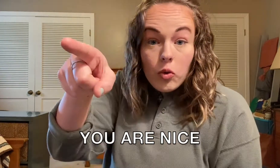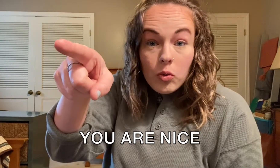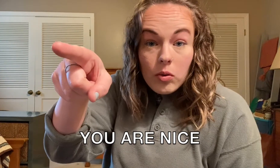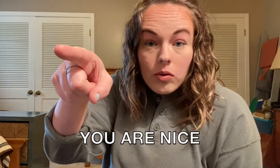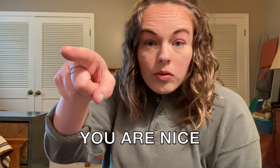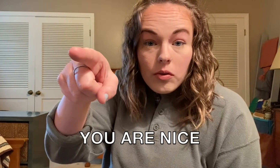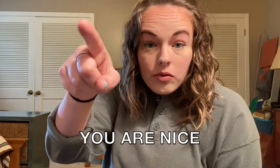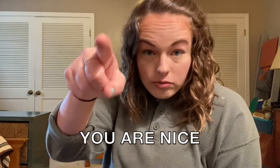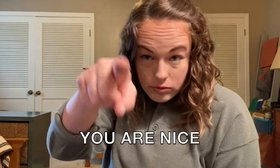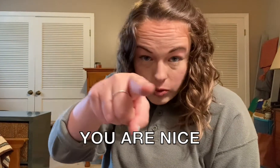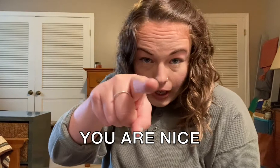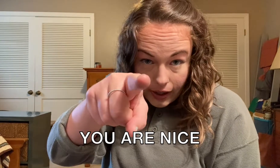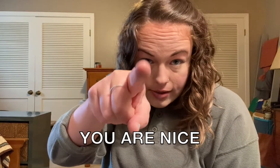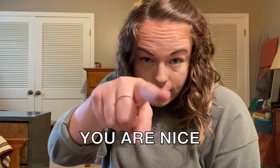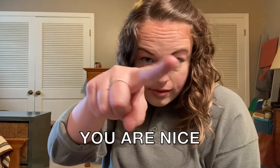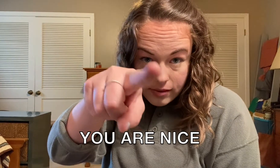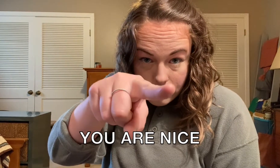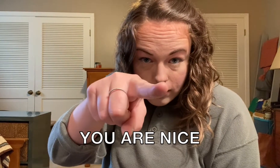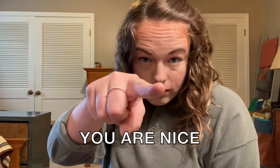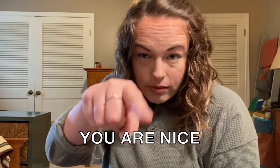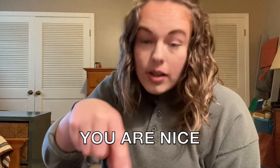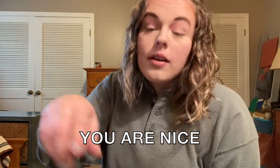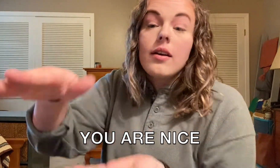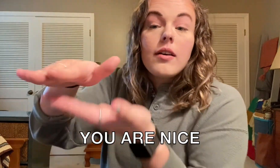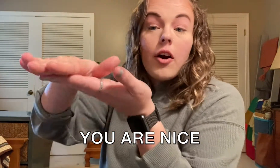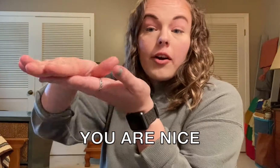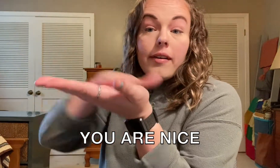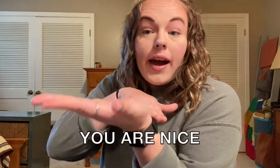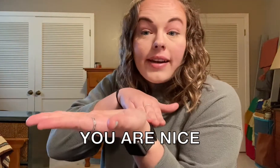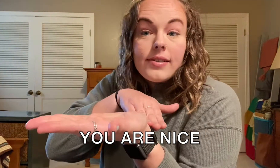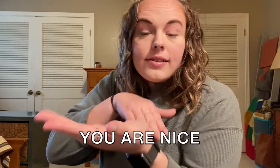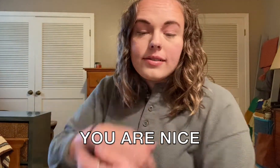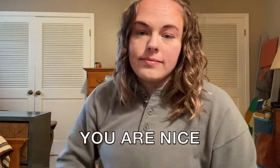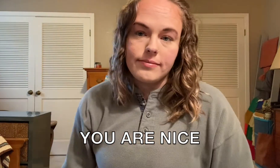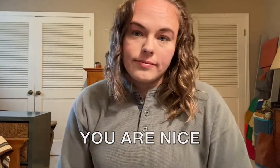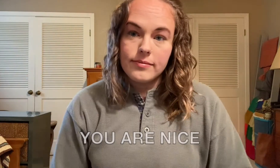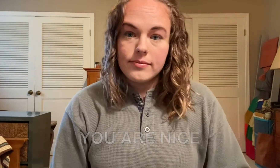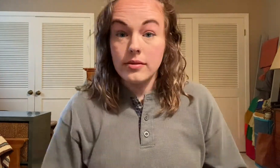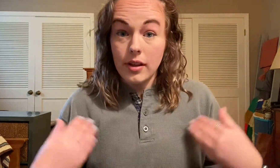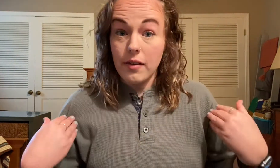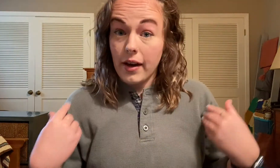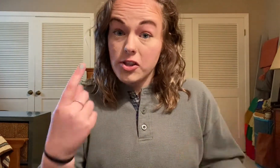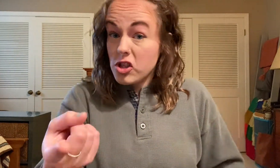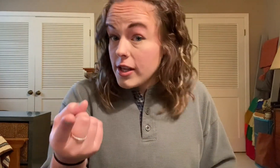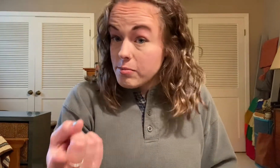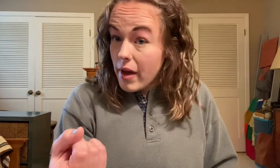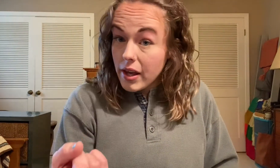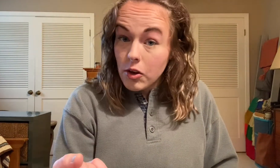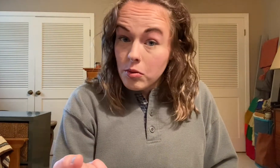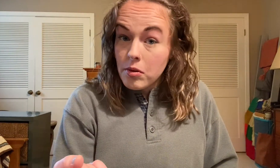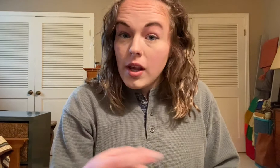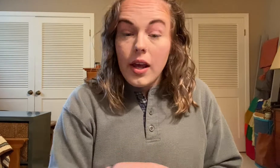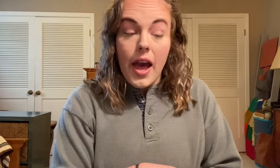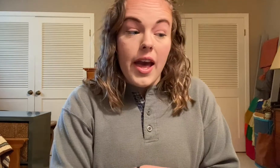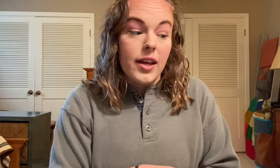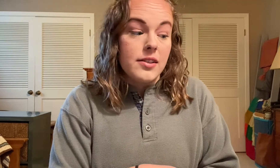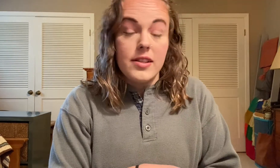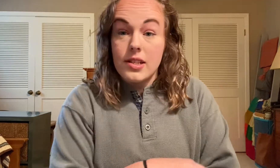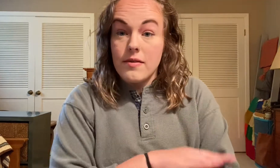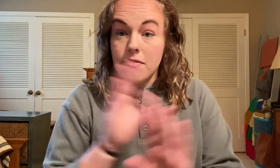you guys are nice. If I just met you and this is the first